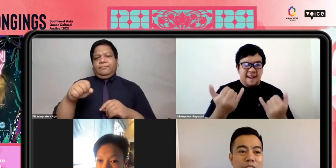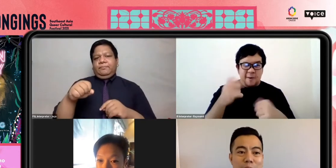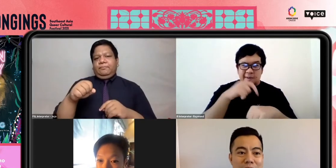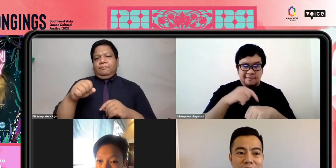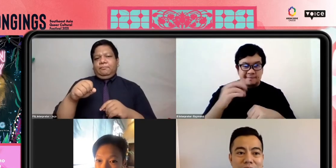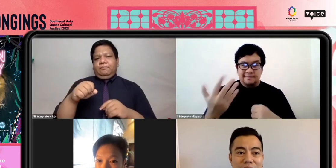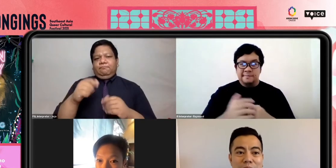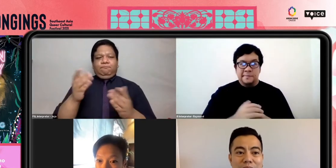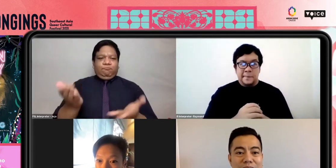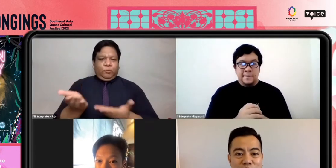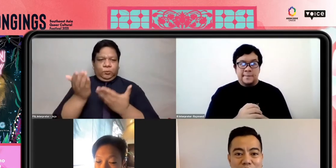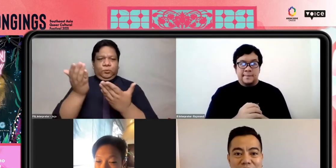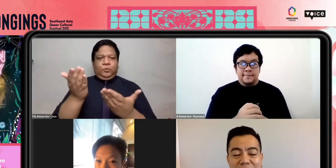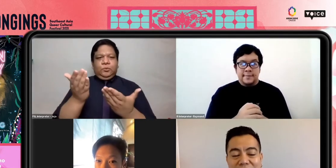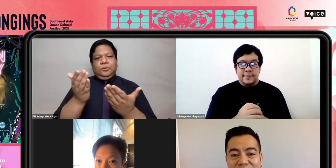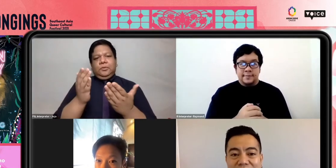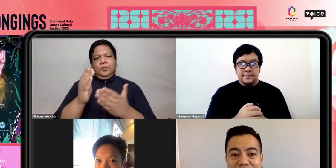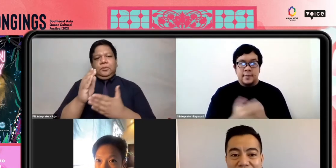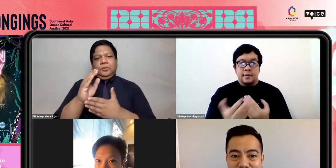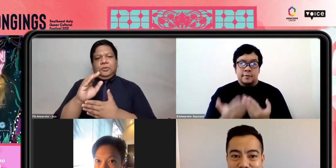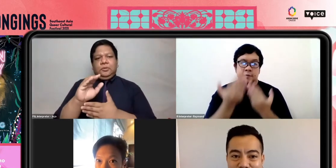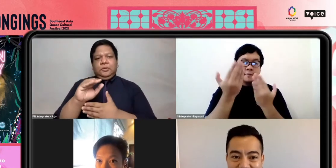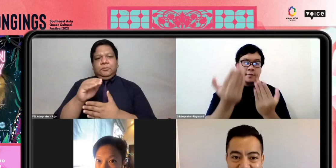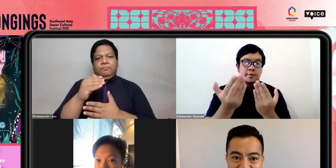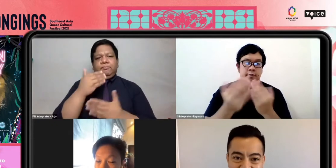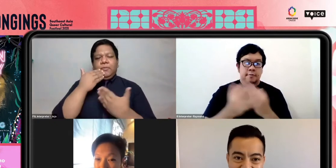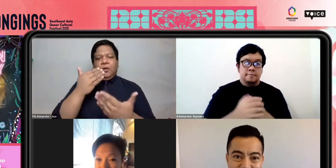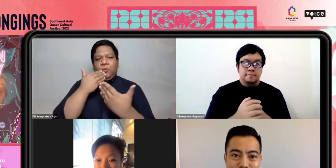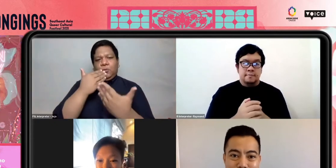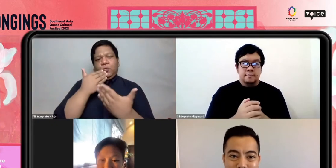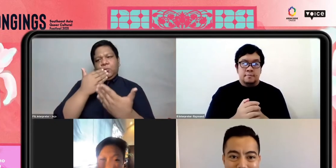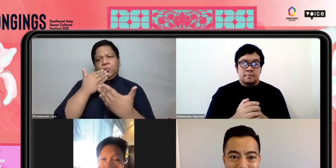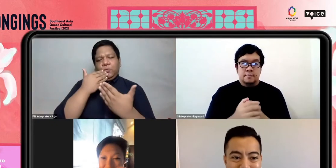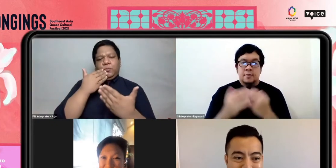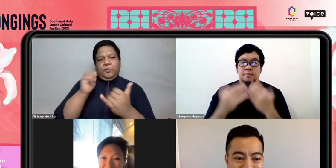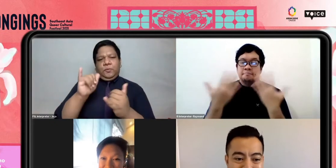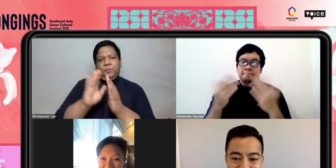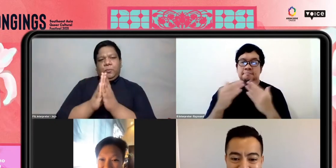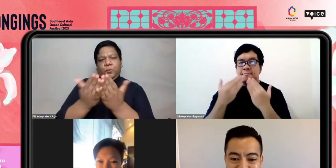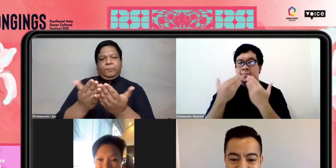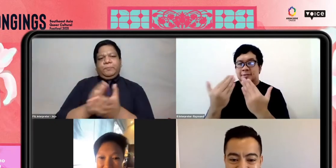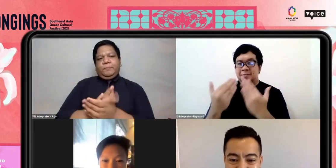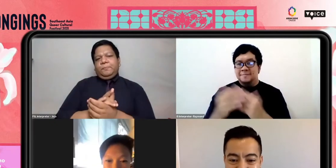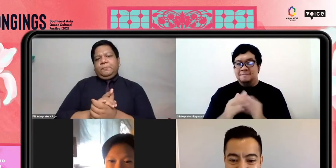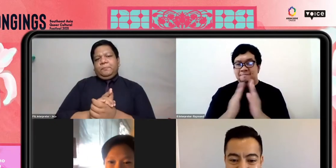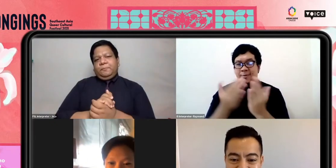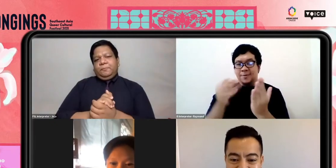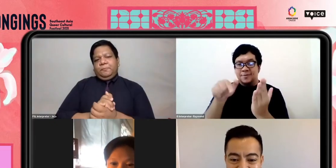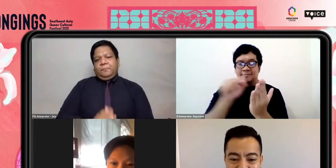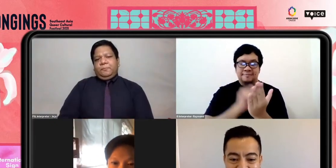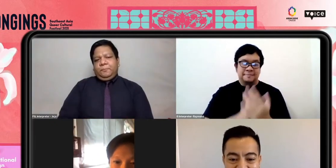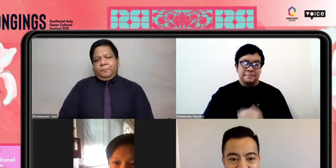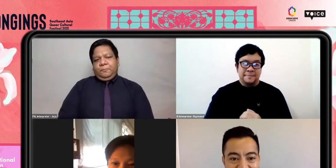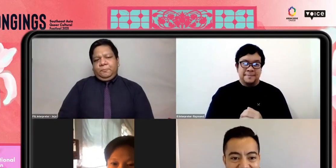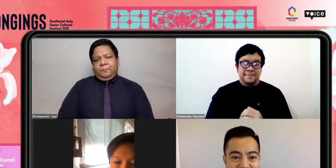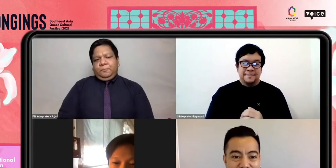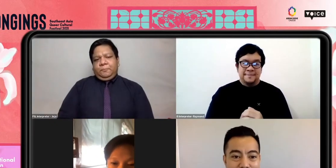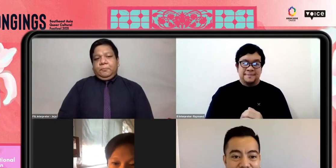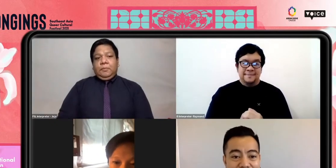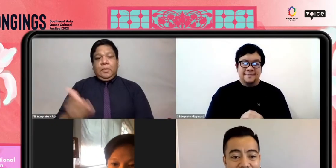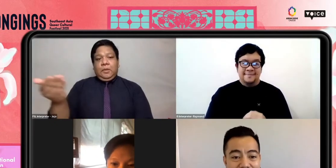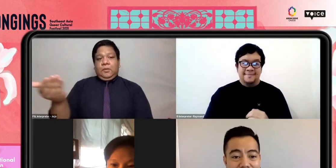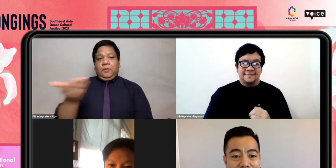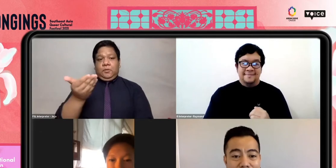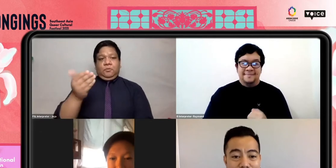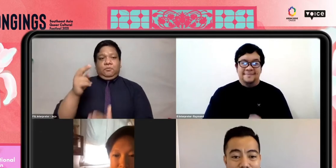we recommend Ng Yi Sheng's Lion City. Thank you so much, Steph. Yeah. Thank you. Our next reader is from